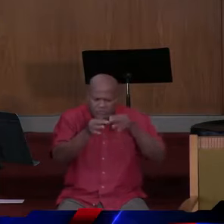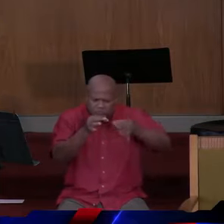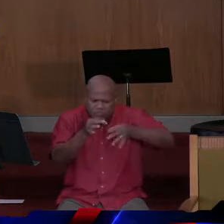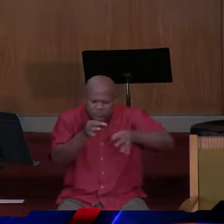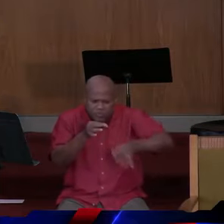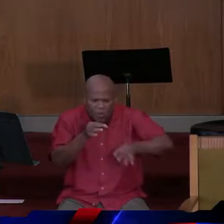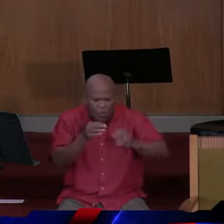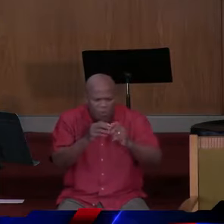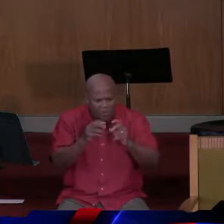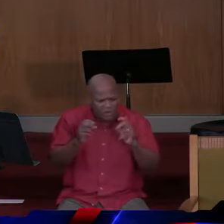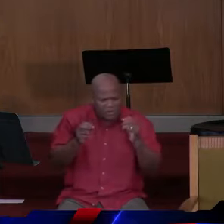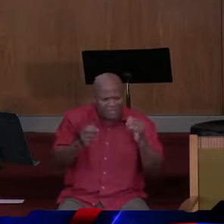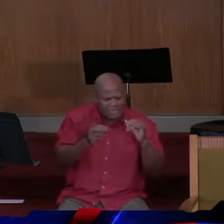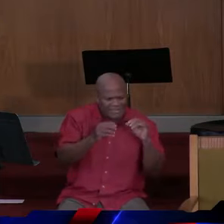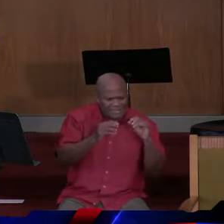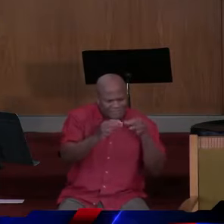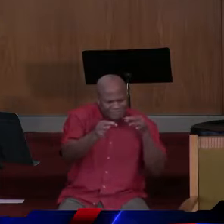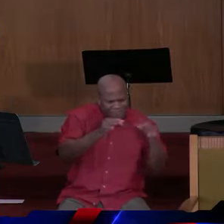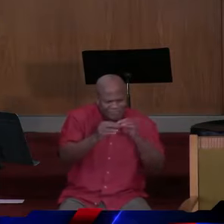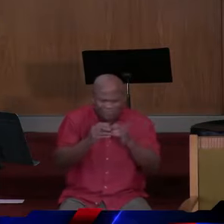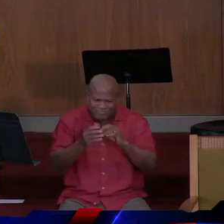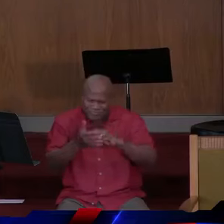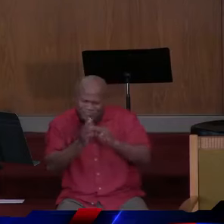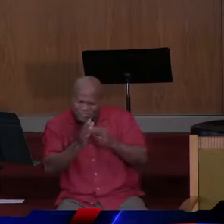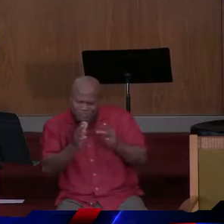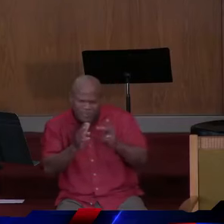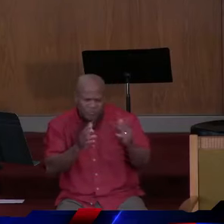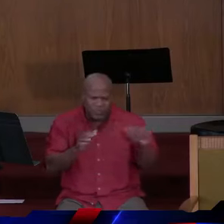qualifiers and parenthetical,